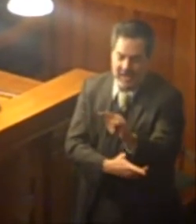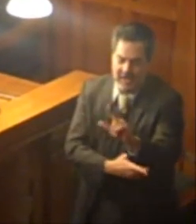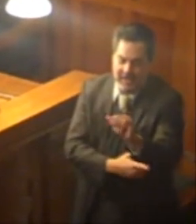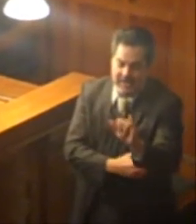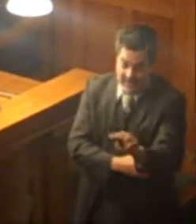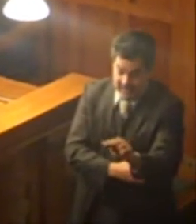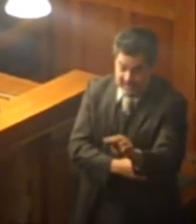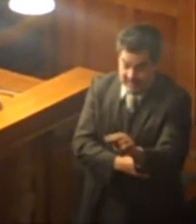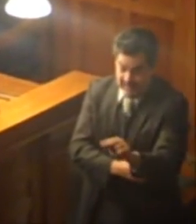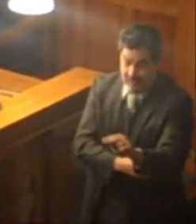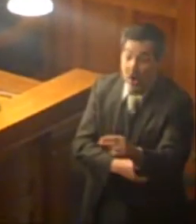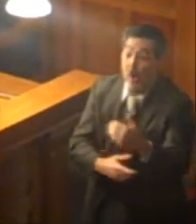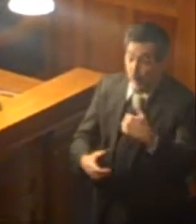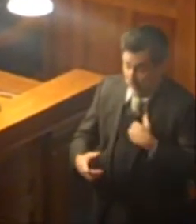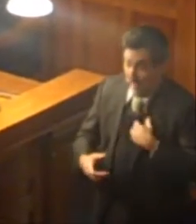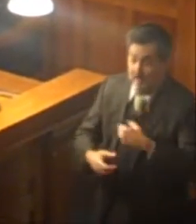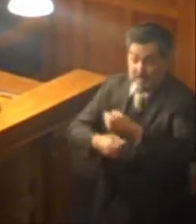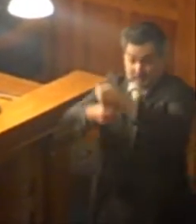backpack.